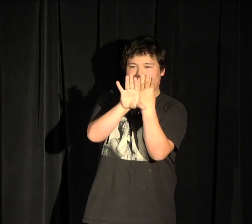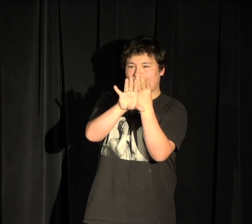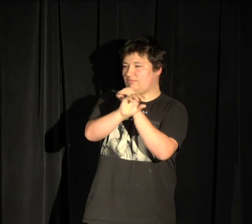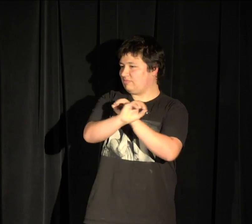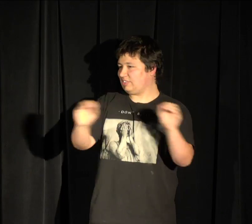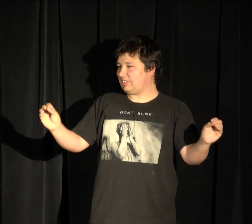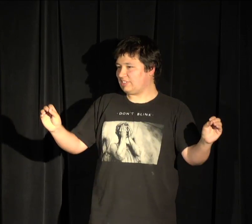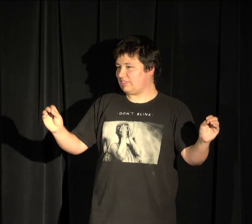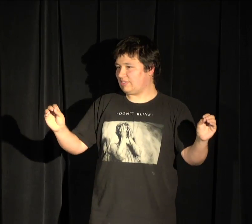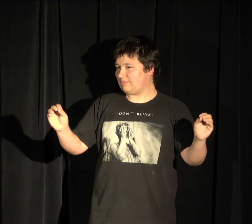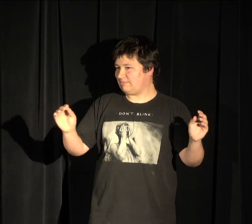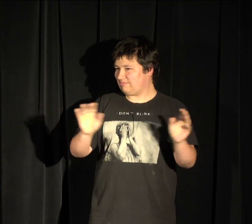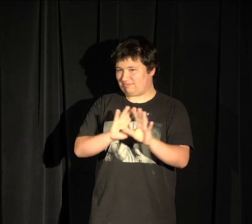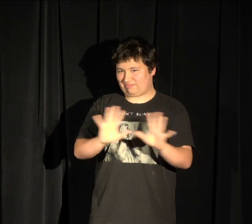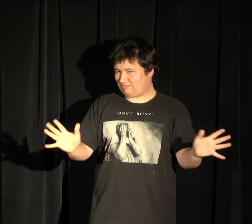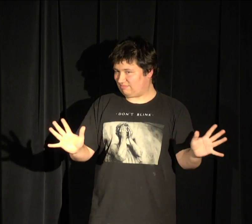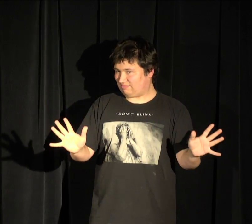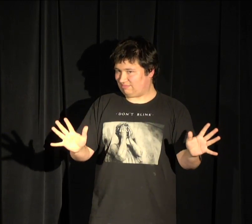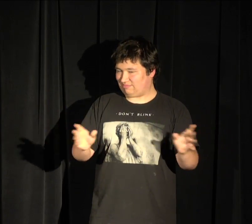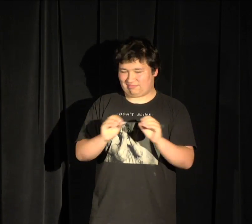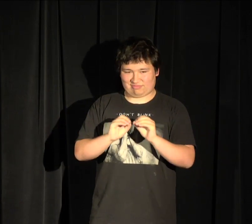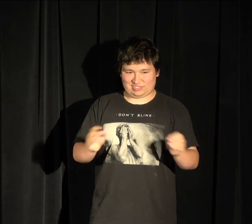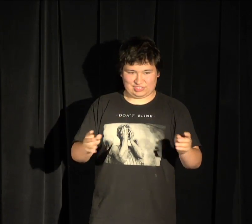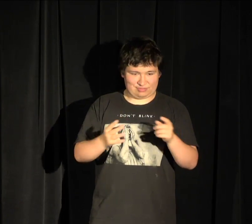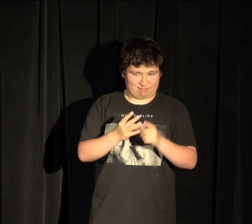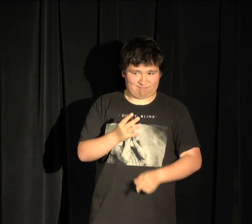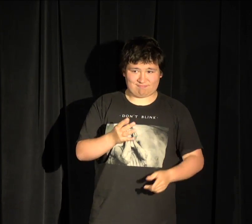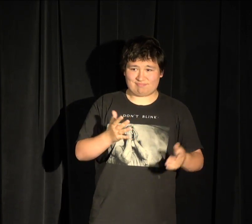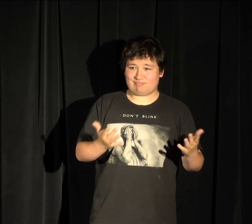And there's no video phone on the phone for the hearing on Earth.